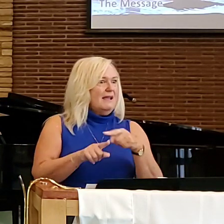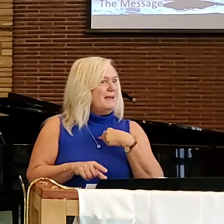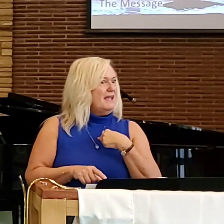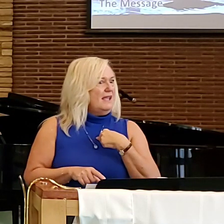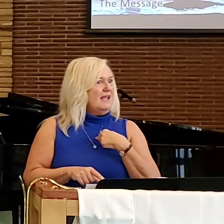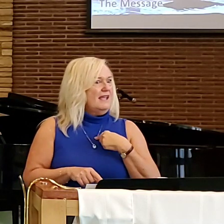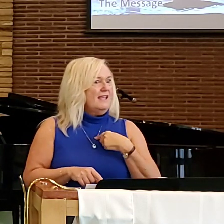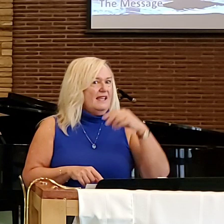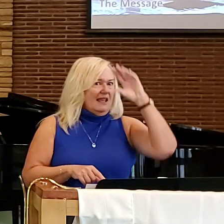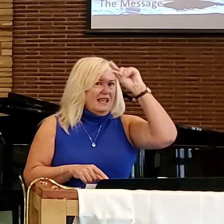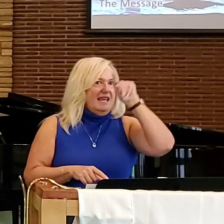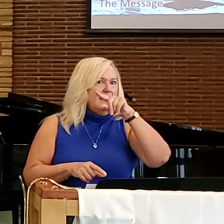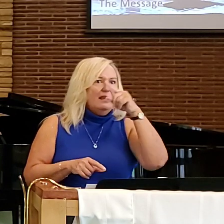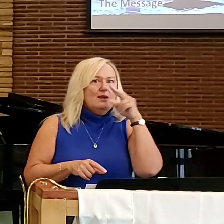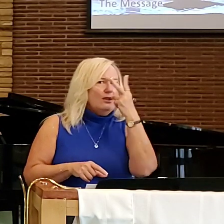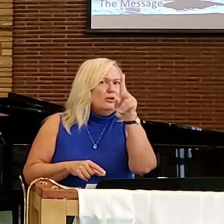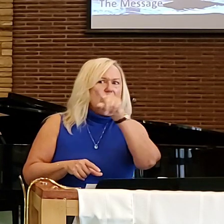He looked like you.